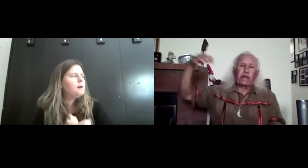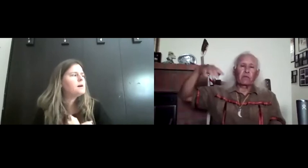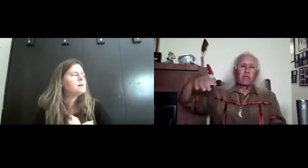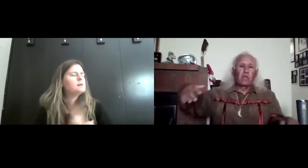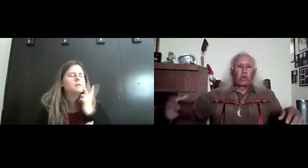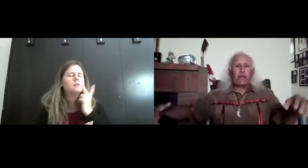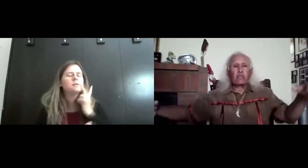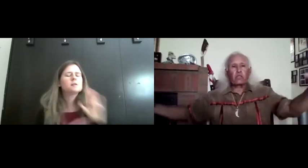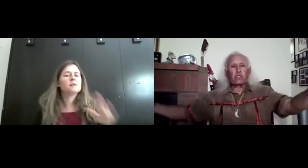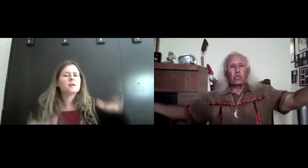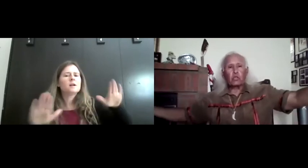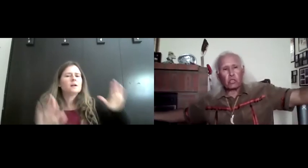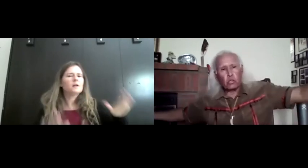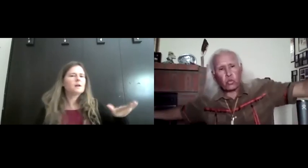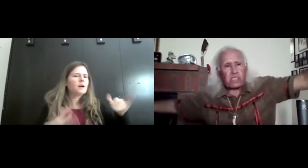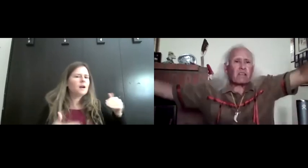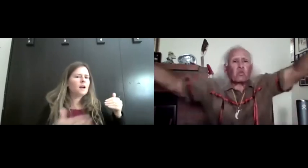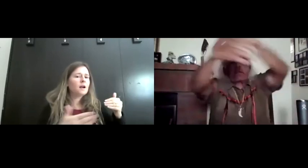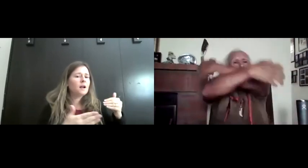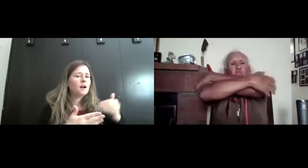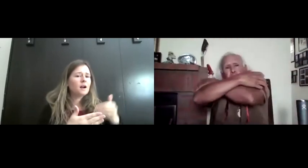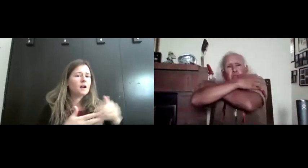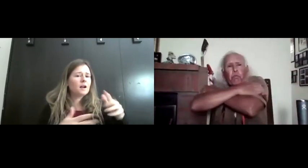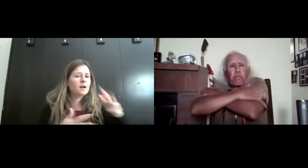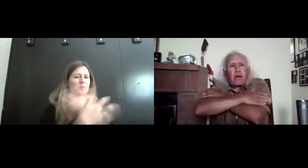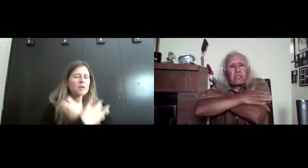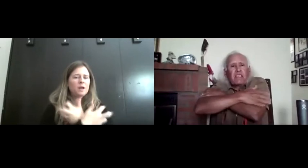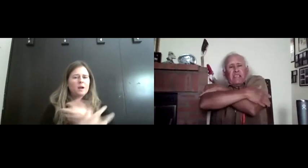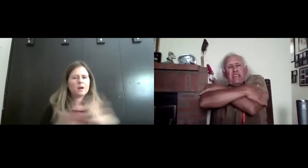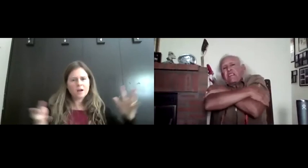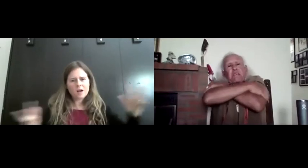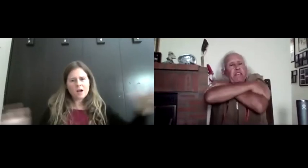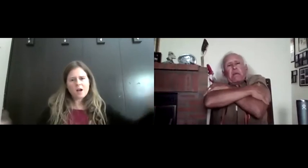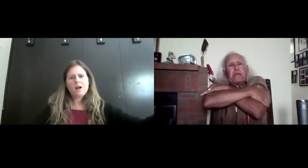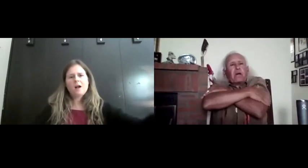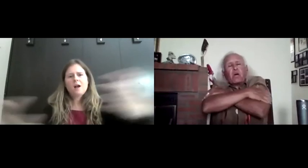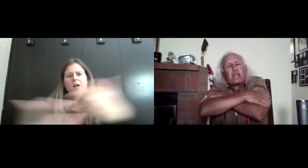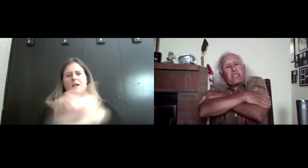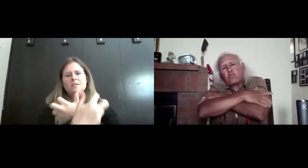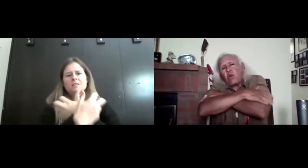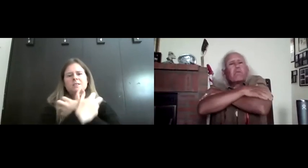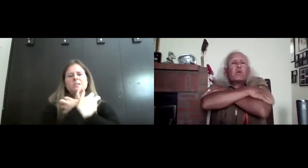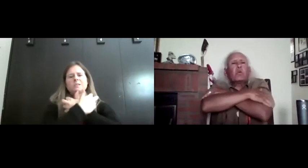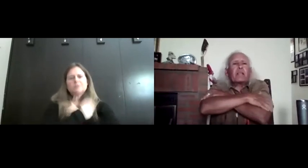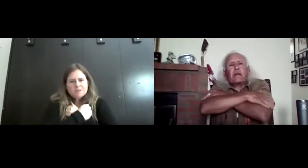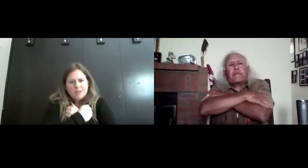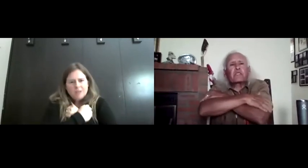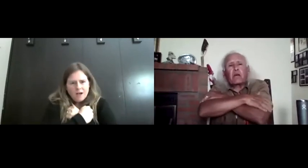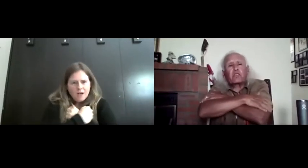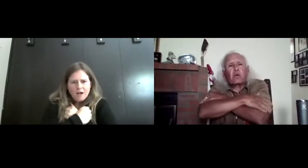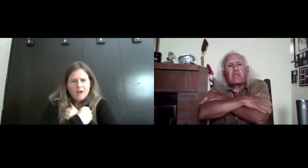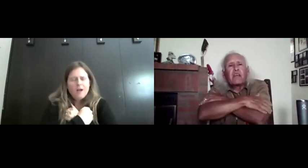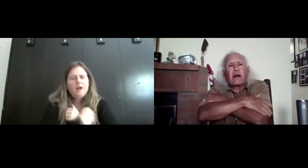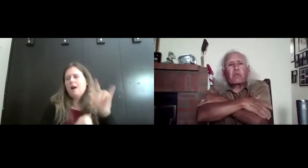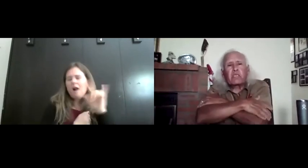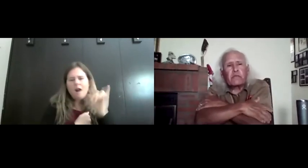flew down. When he got close to Hoos, Hoos reached out and grabbed him with those big old paws. And he gave him a big old hug. He goes, oh, Muhu, I love your song